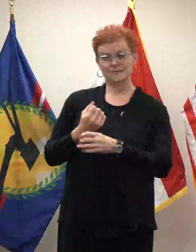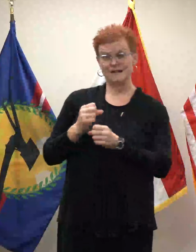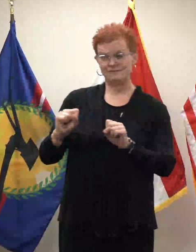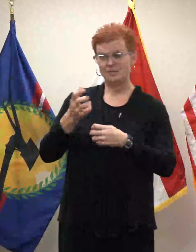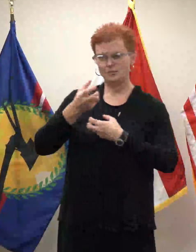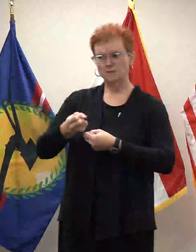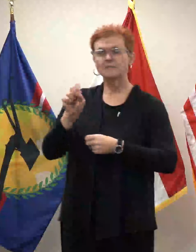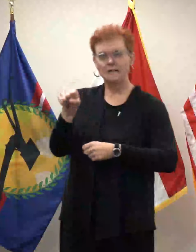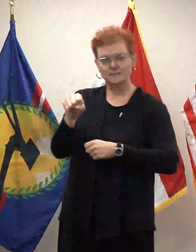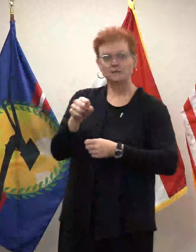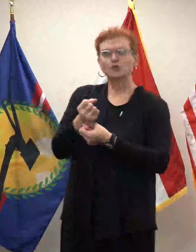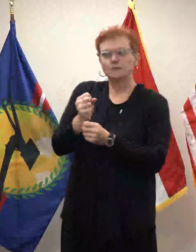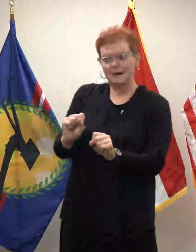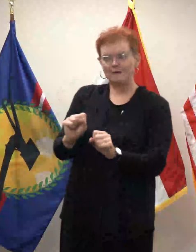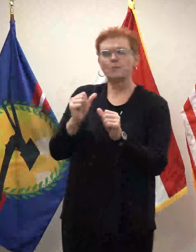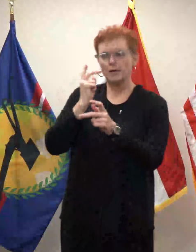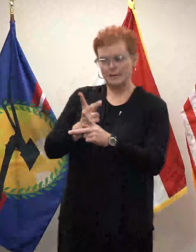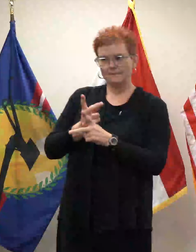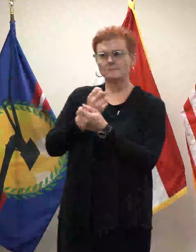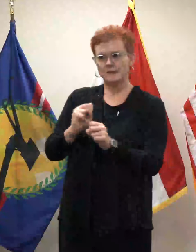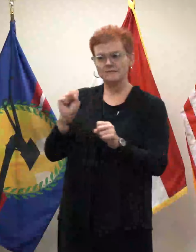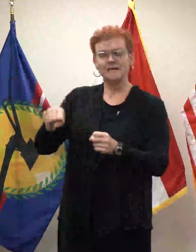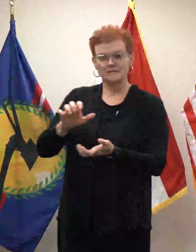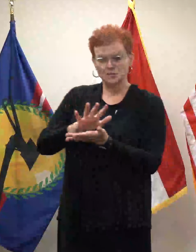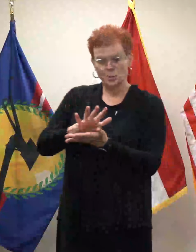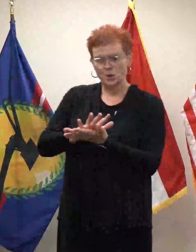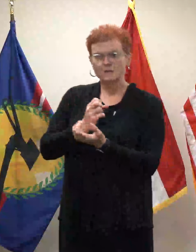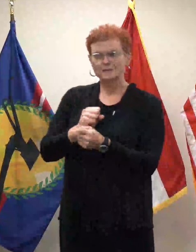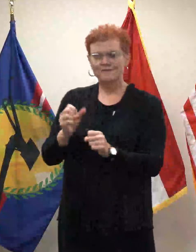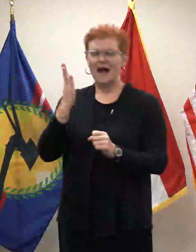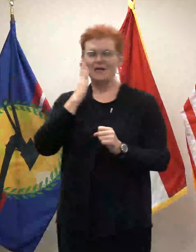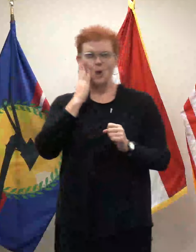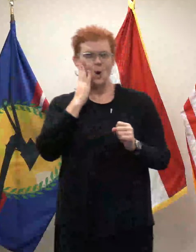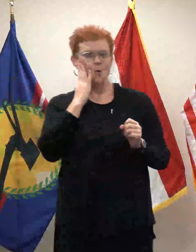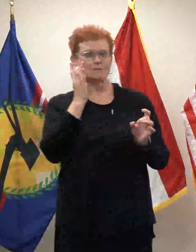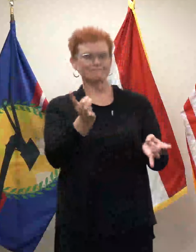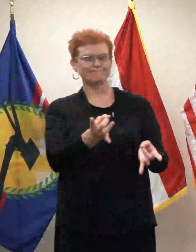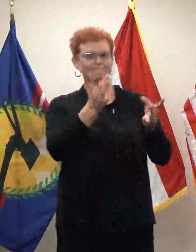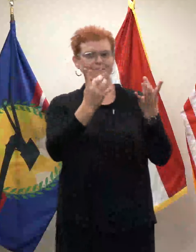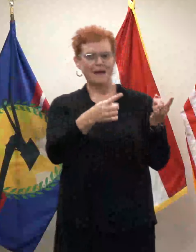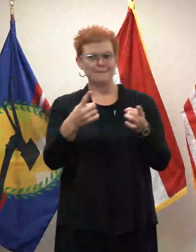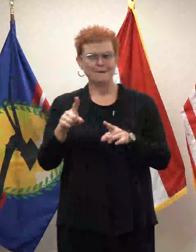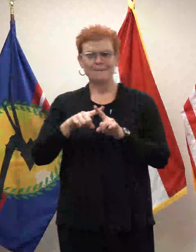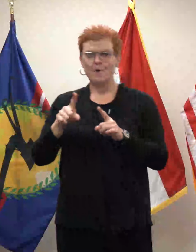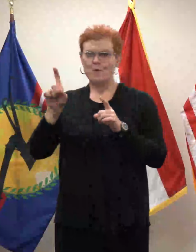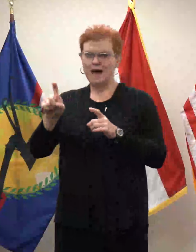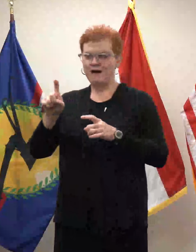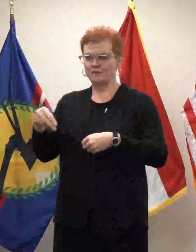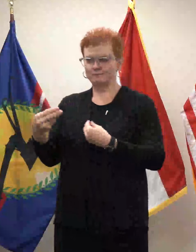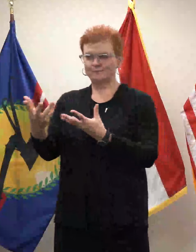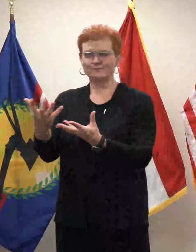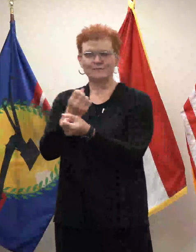safe. Yes, you will keep them safe. Yes, our schools are safe. Despite these tragedies, we've got to create a sense of safety for our